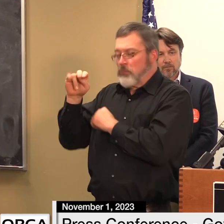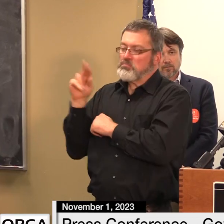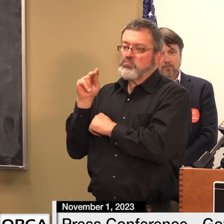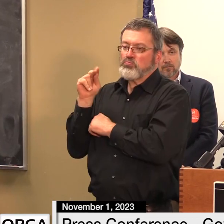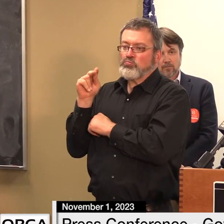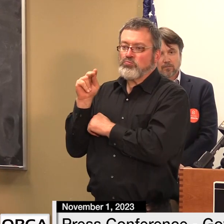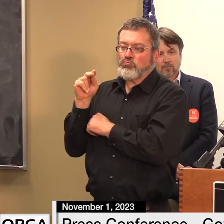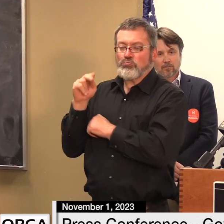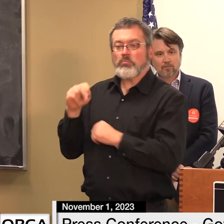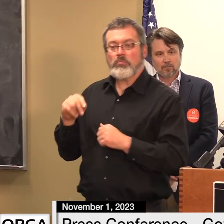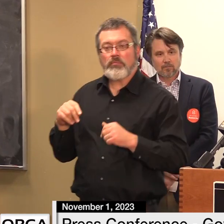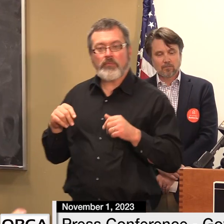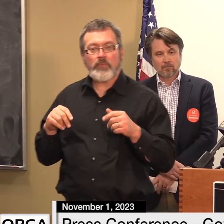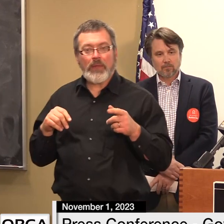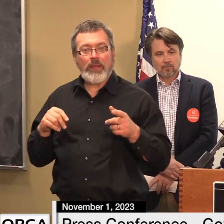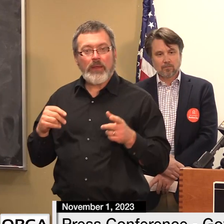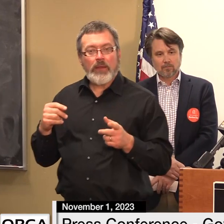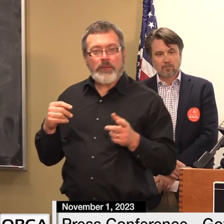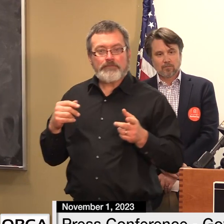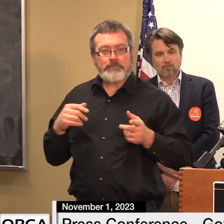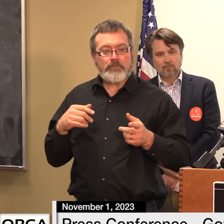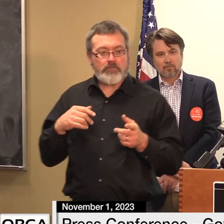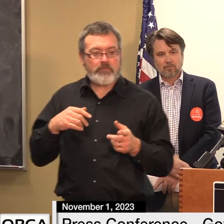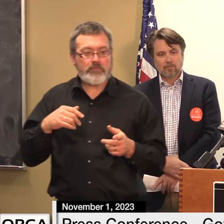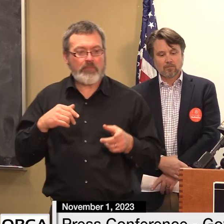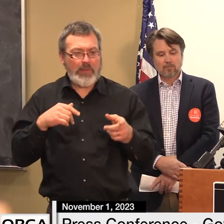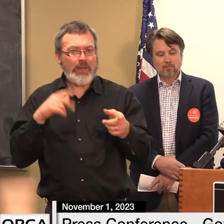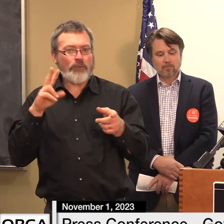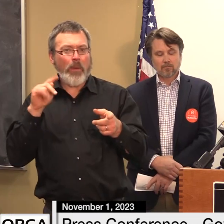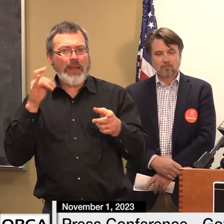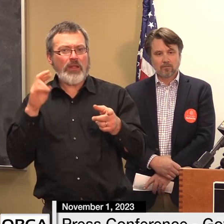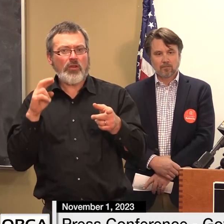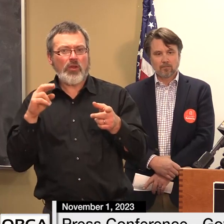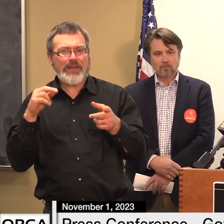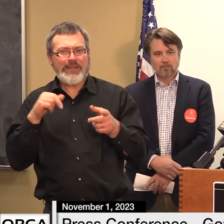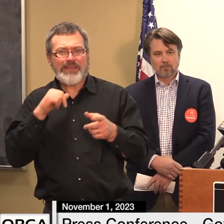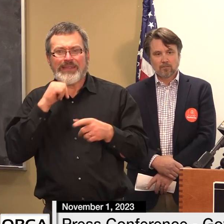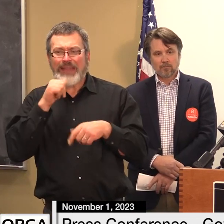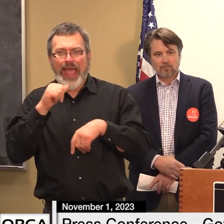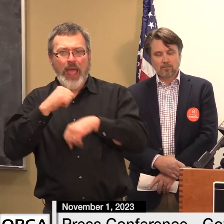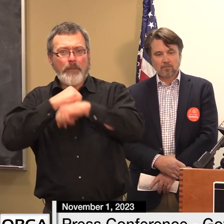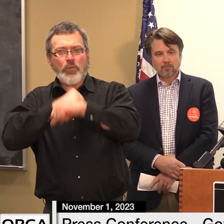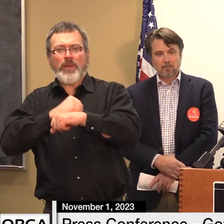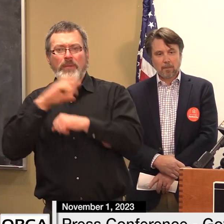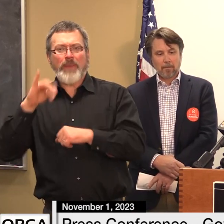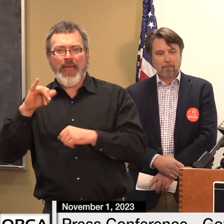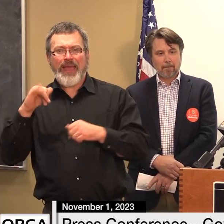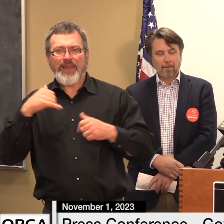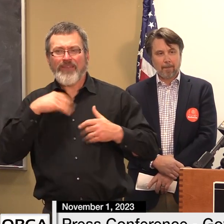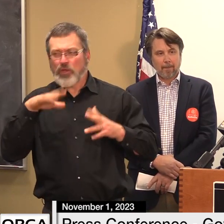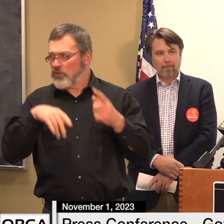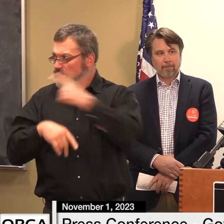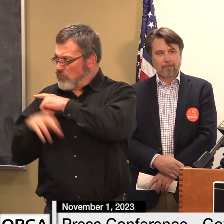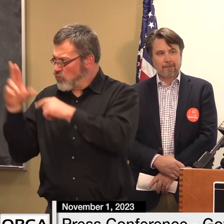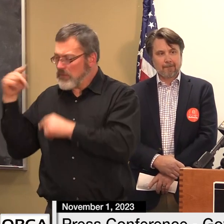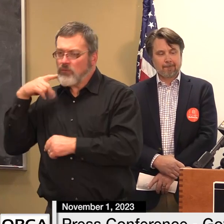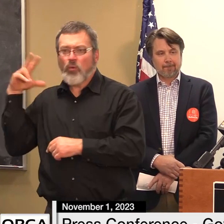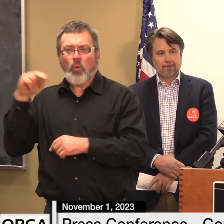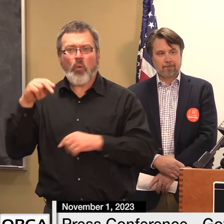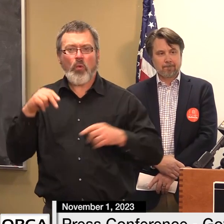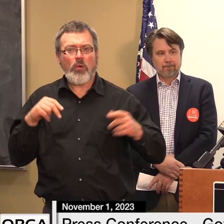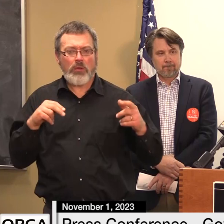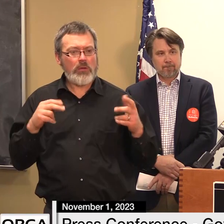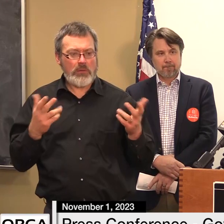Not a member of the union. He wasn't a state employee. He was not protected by. I asked the union this. They said no. He